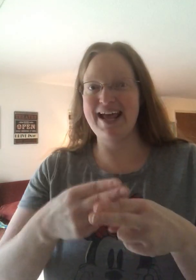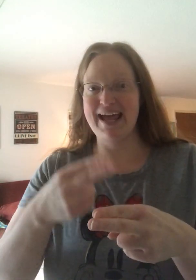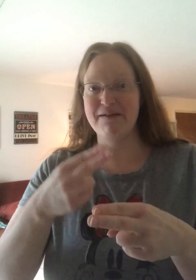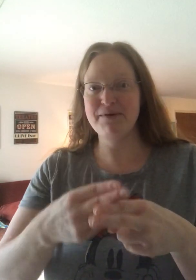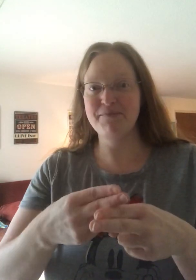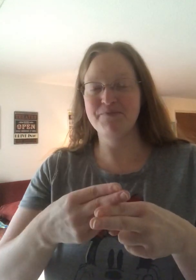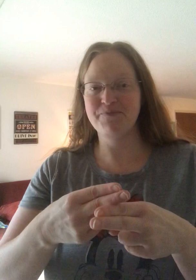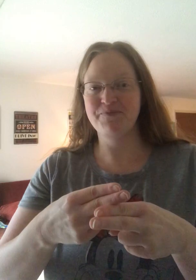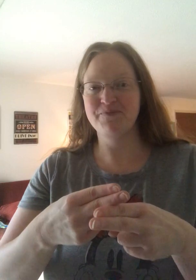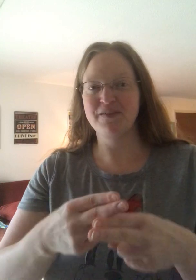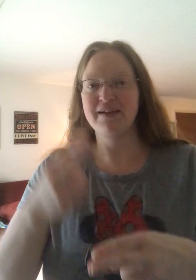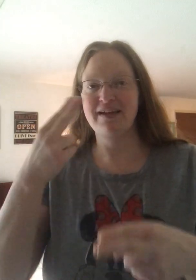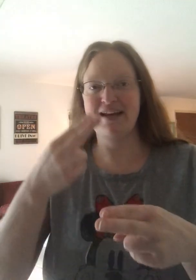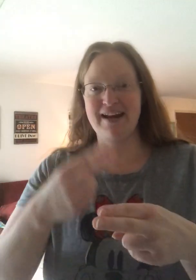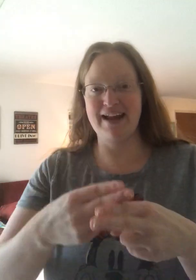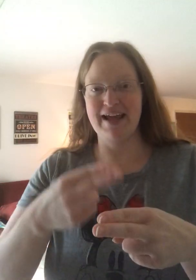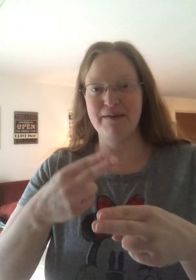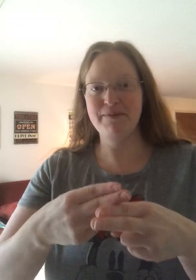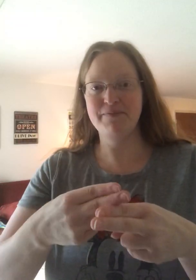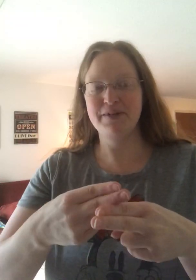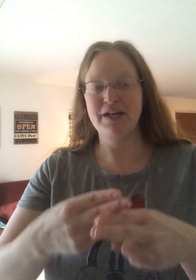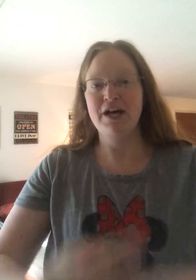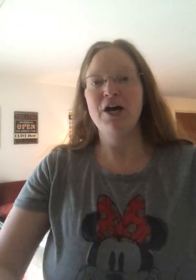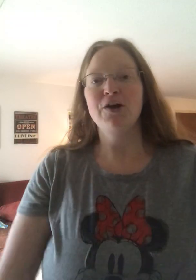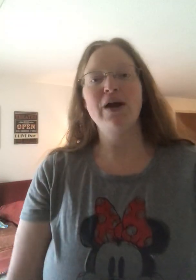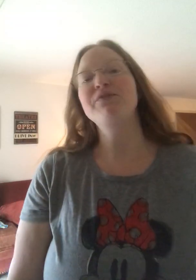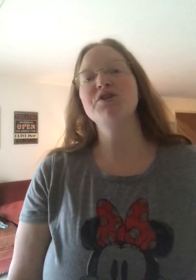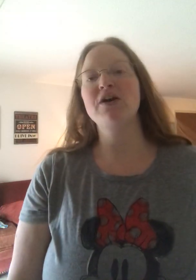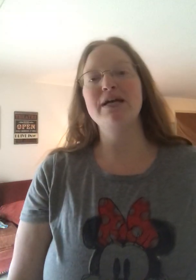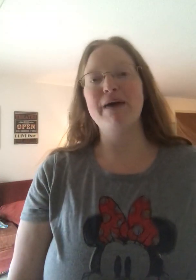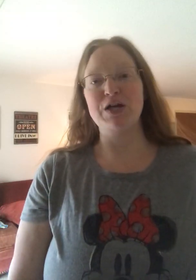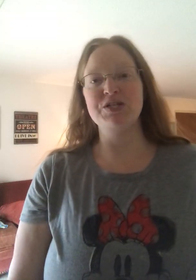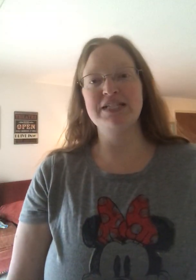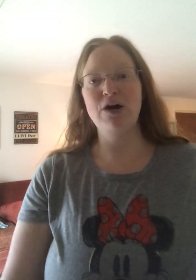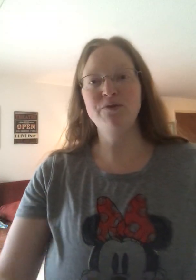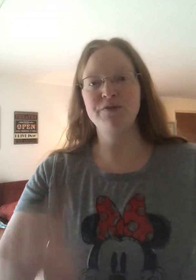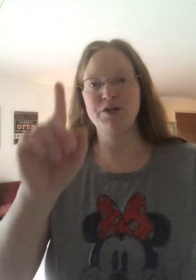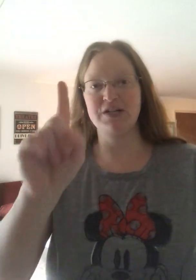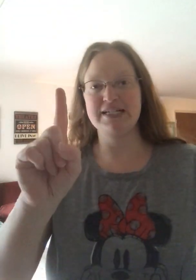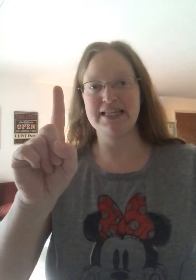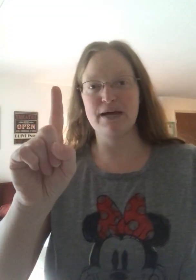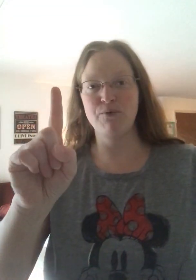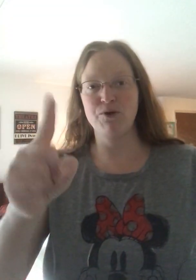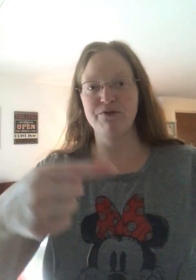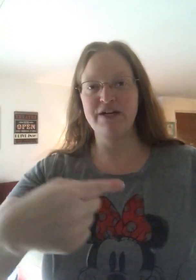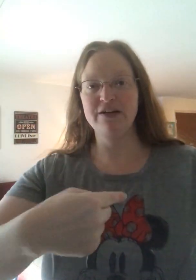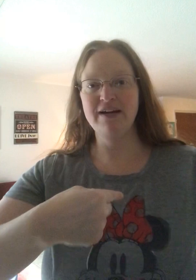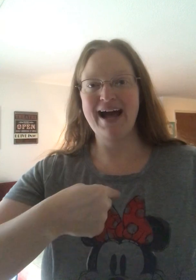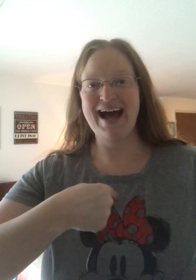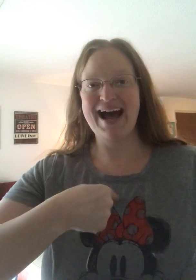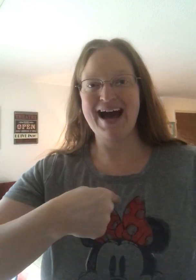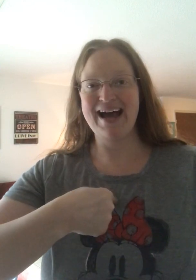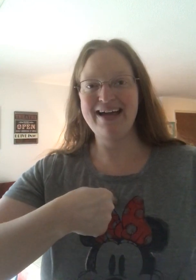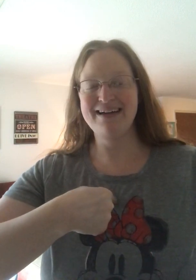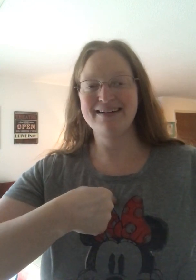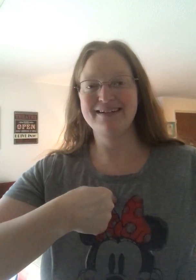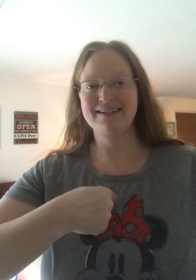Name, name. Okay, if you're talking about yourself, you're going to take that pointer finger, I.